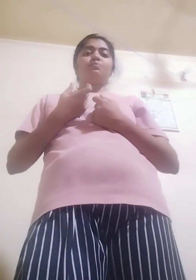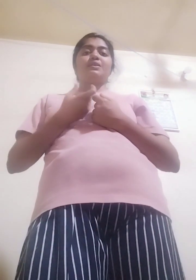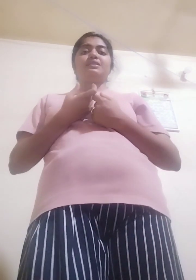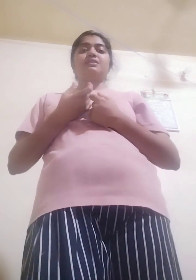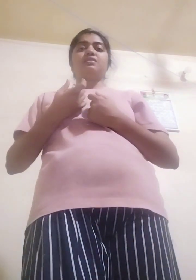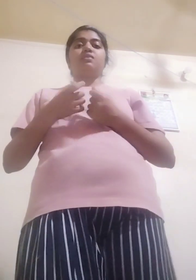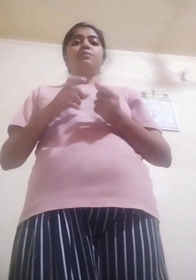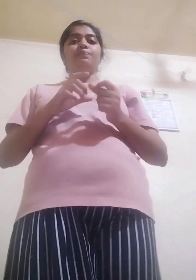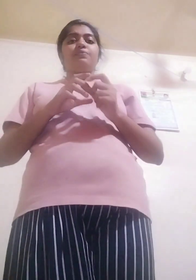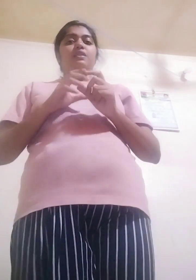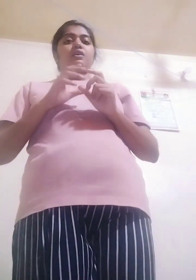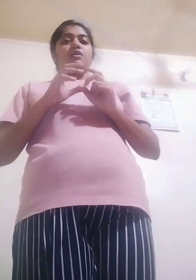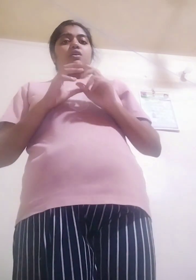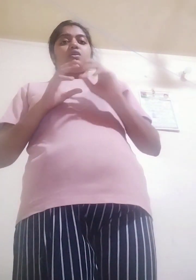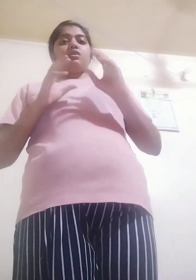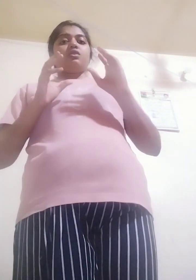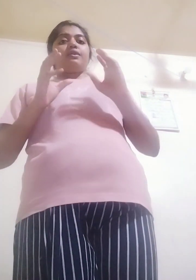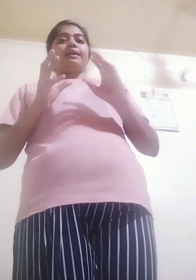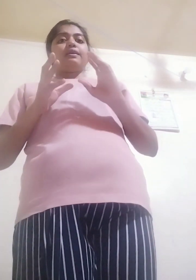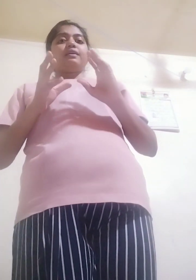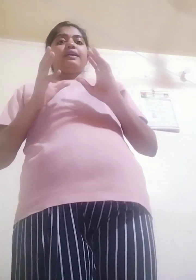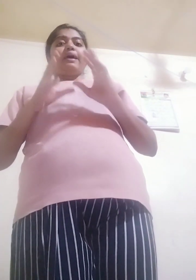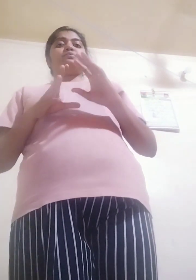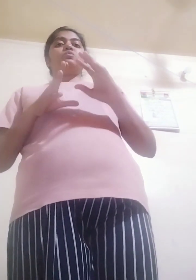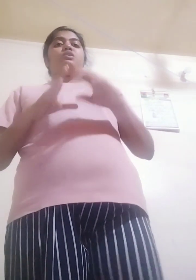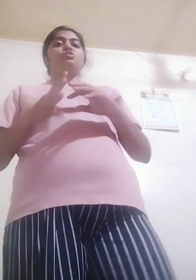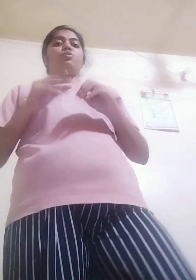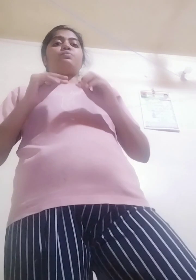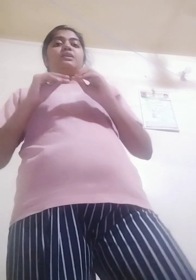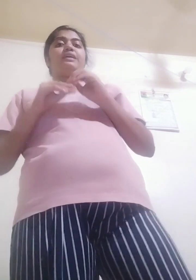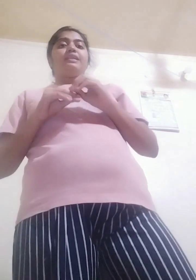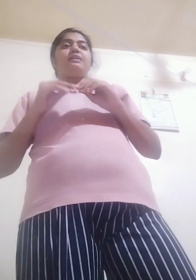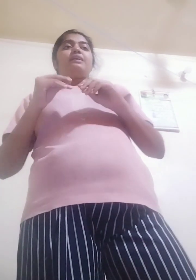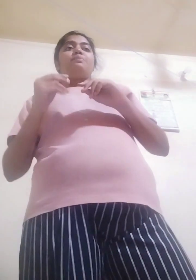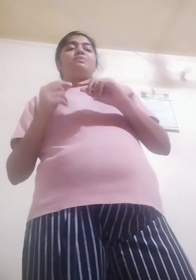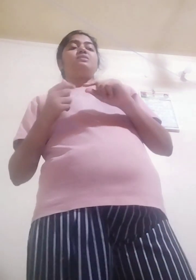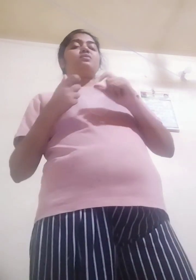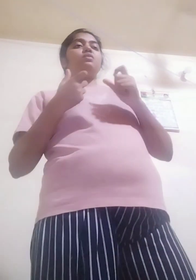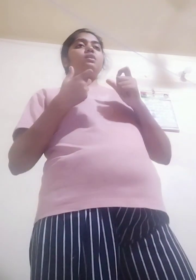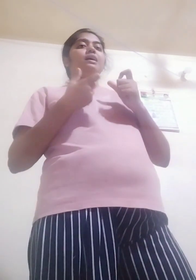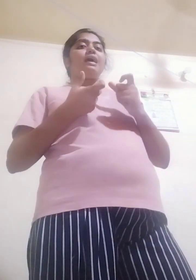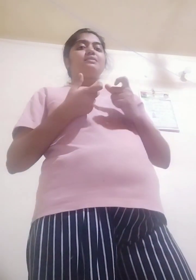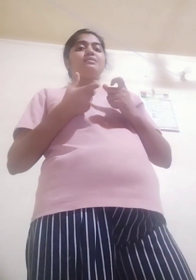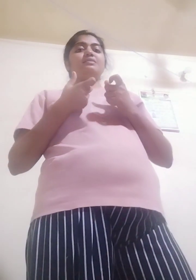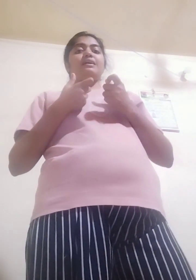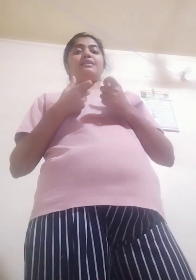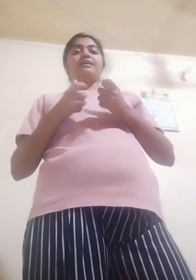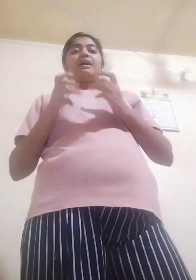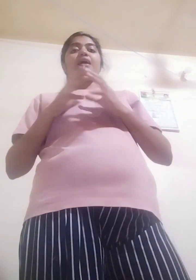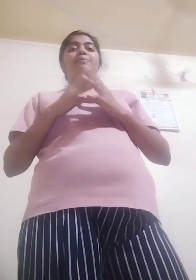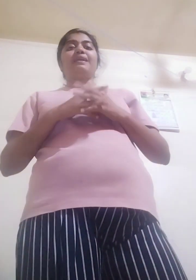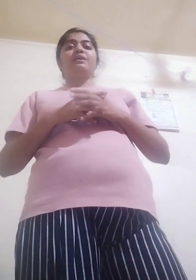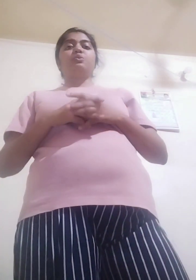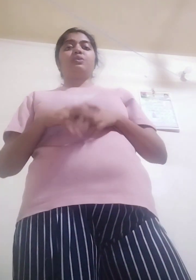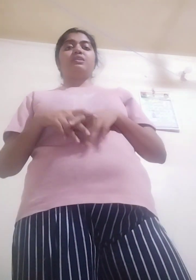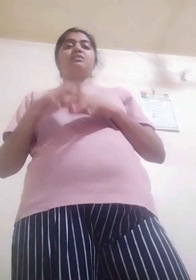means the uh, capsulation of the data, that means the classes and data are binded together, that